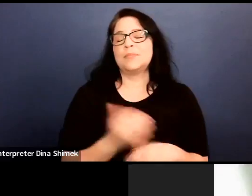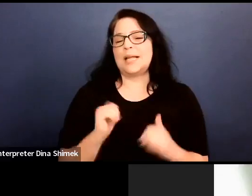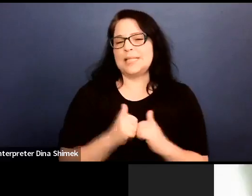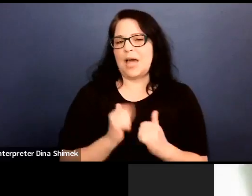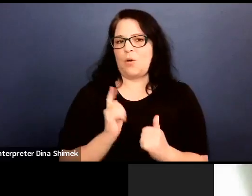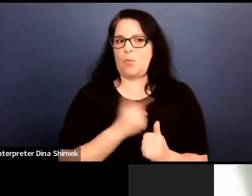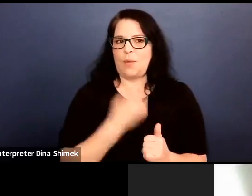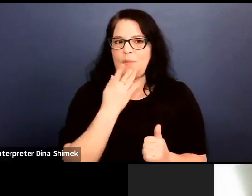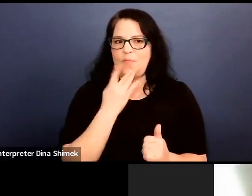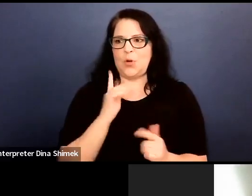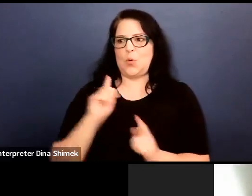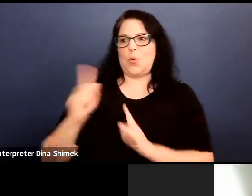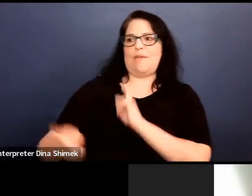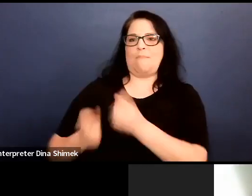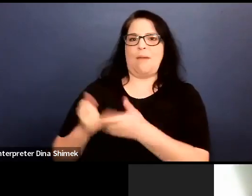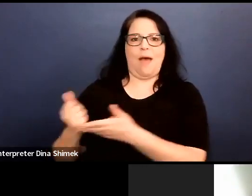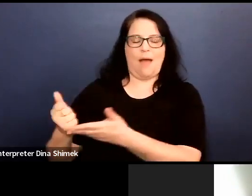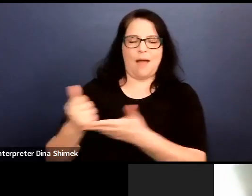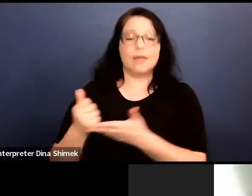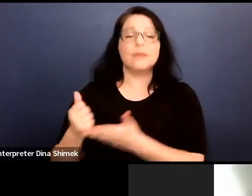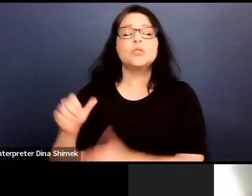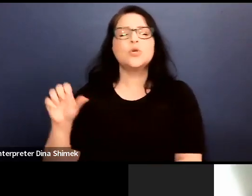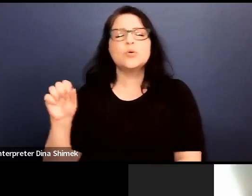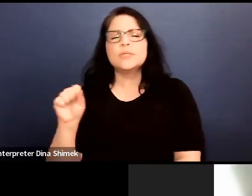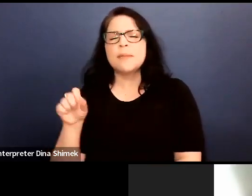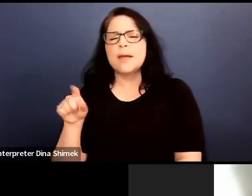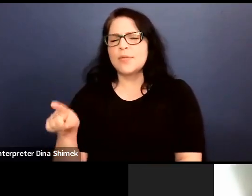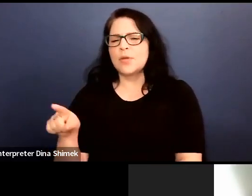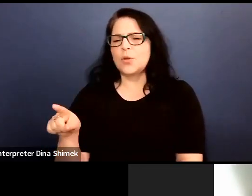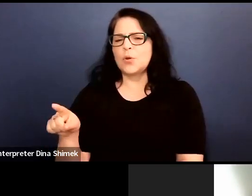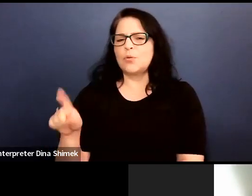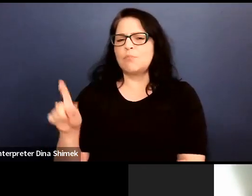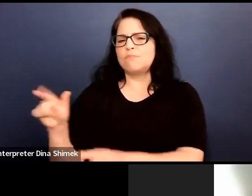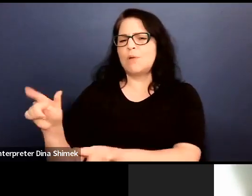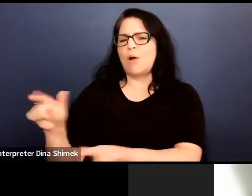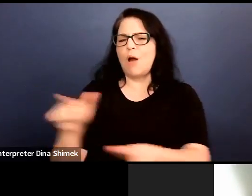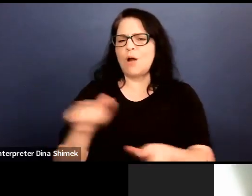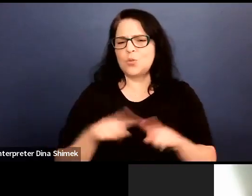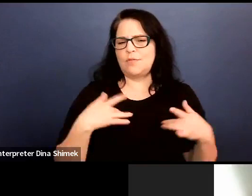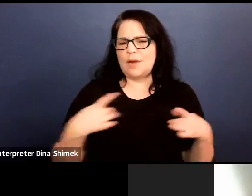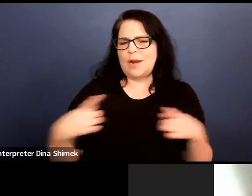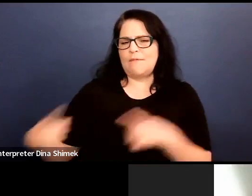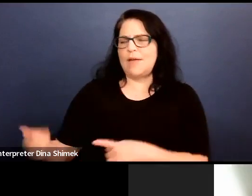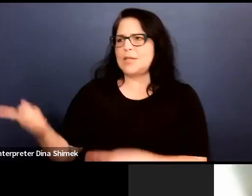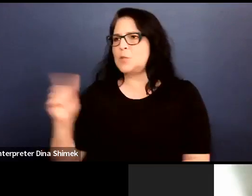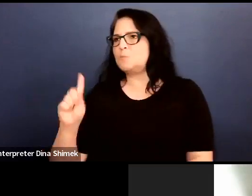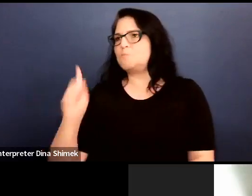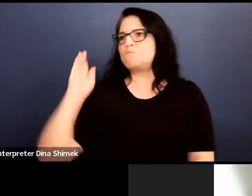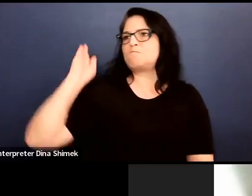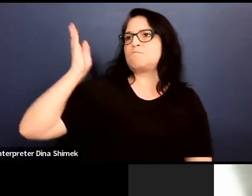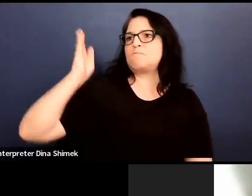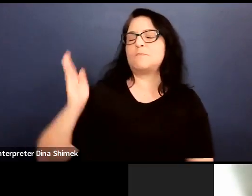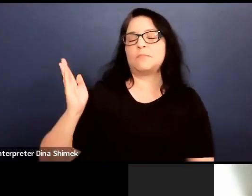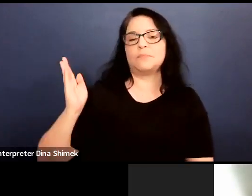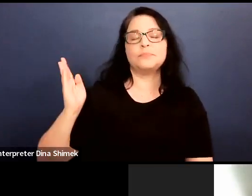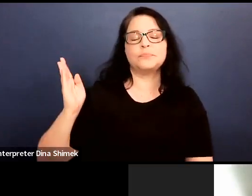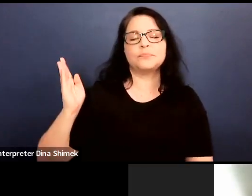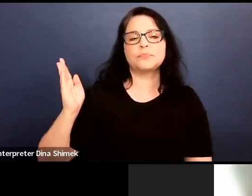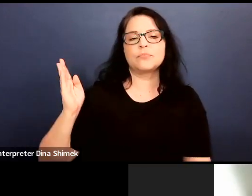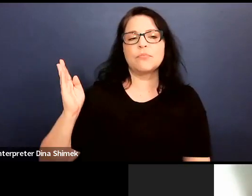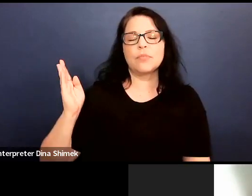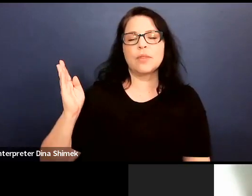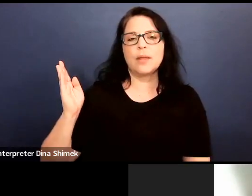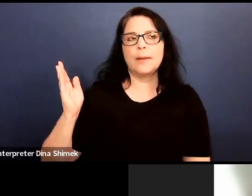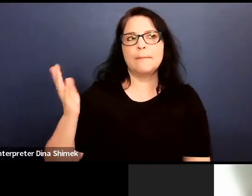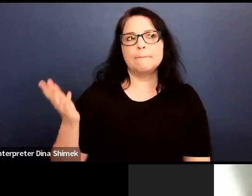That's awesome. So Samantha, you've been to events like me, you've gone out and talked to people, and in